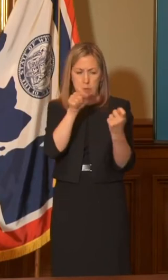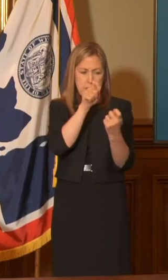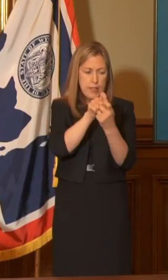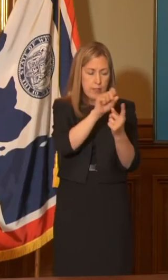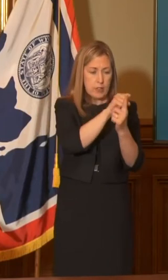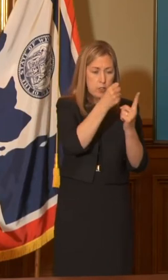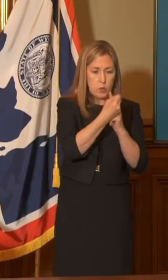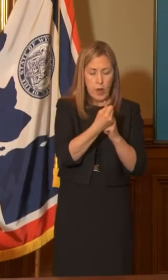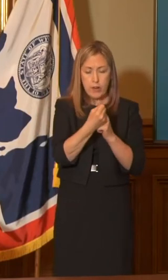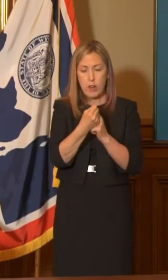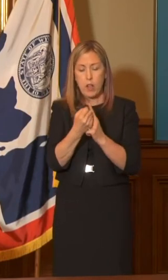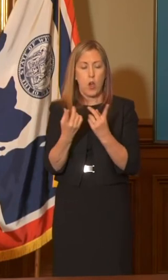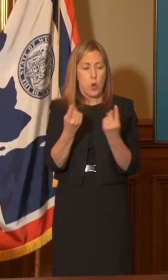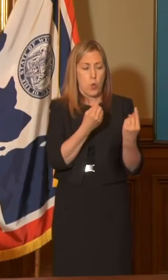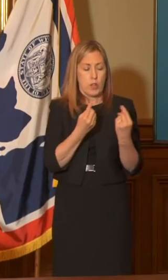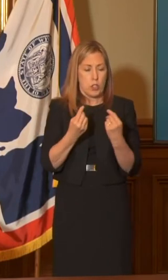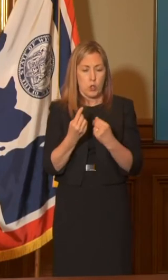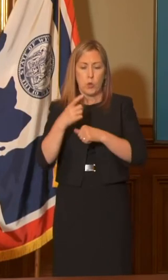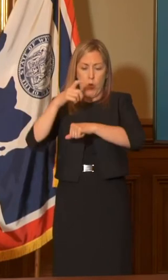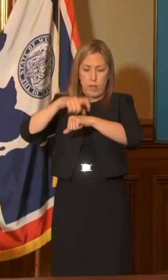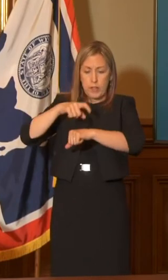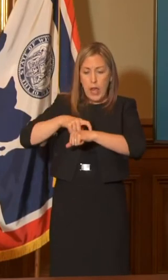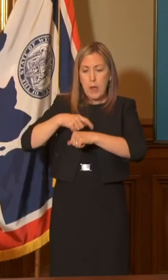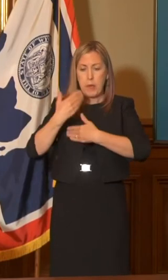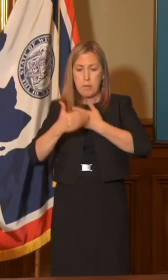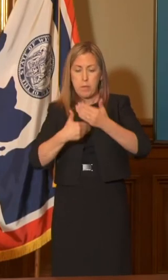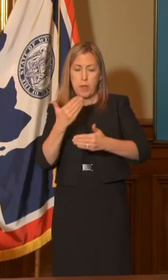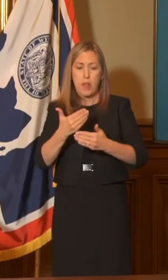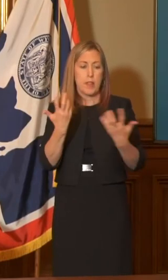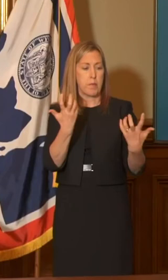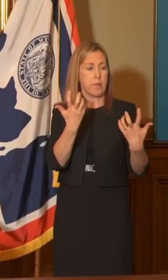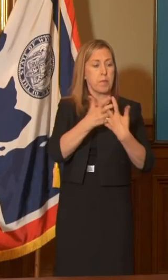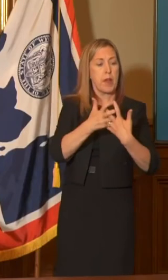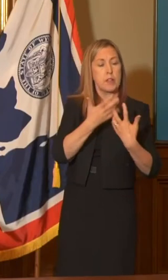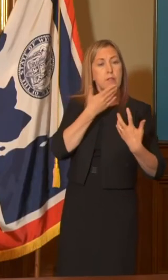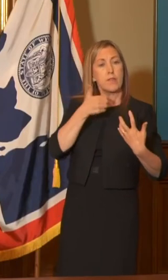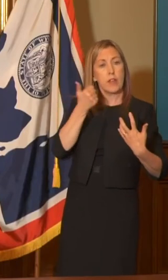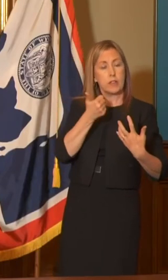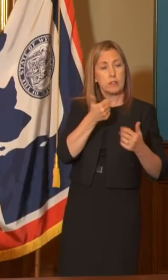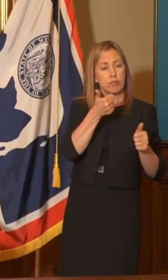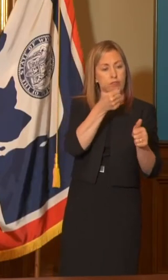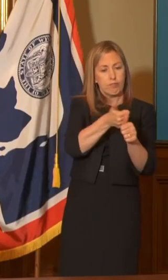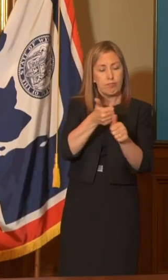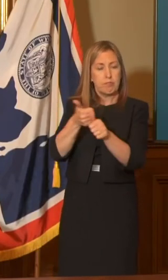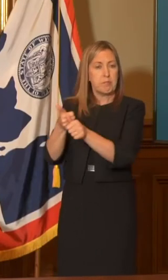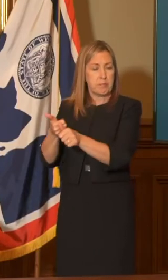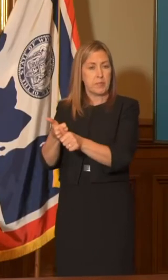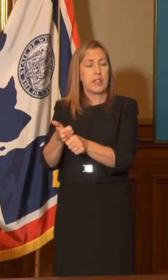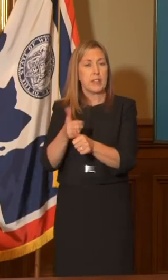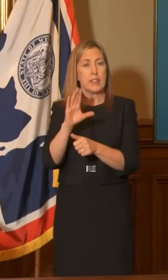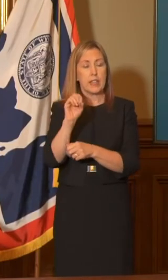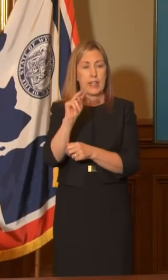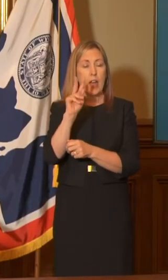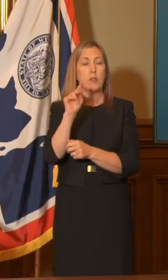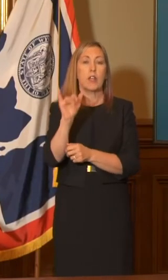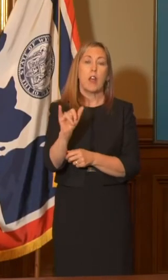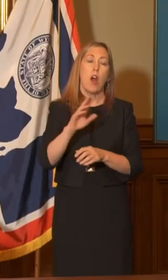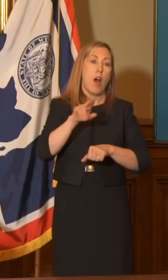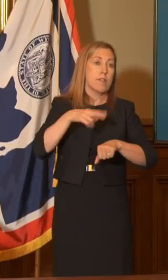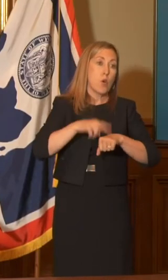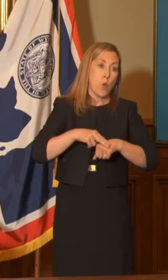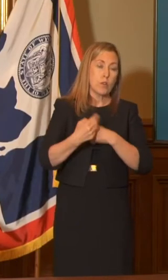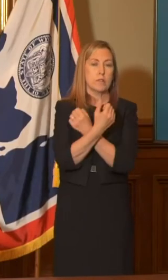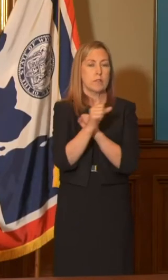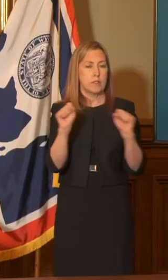about steps or timing that might make sense for them. So I do think, you know, we of course have a state